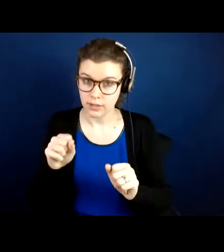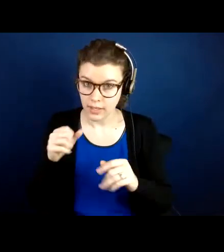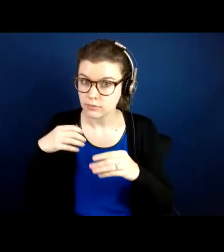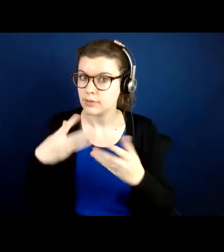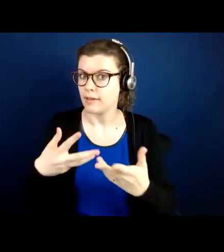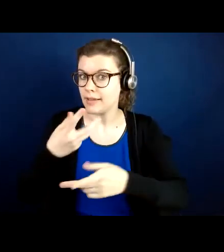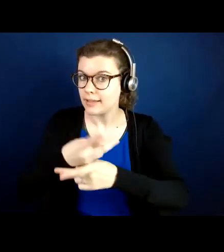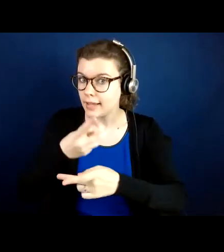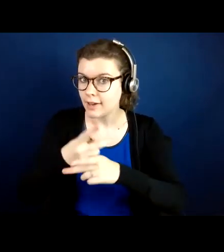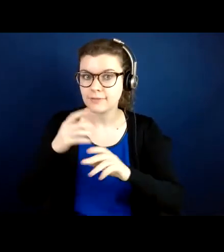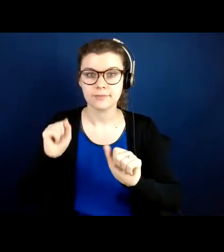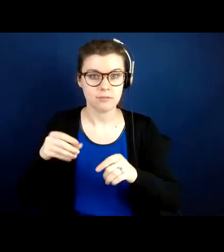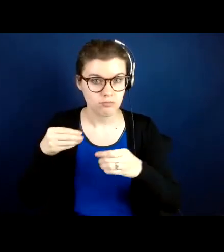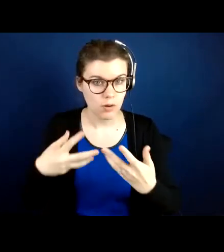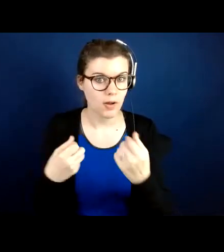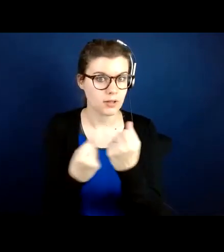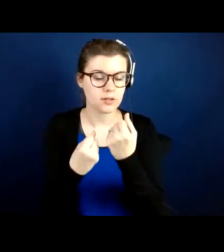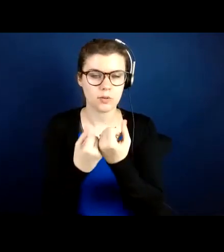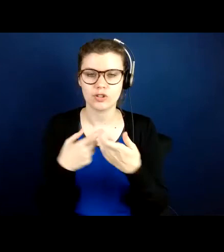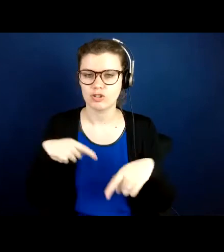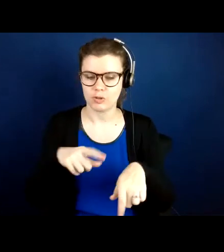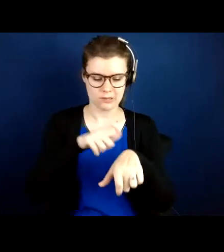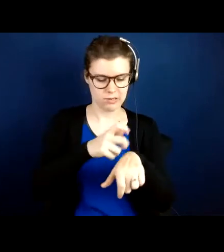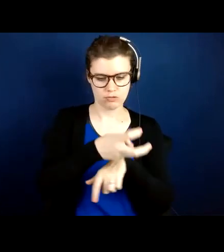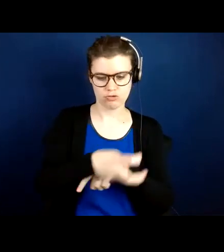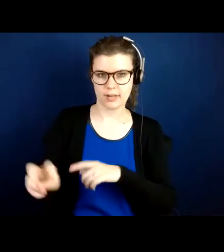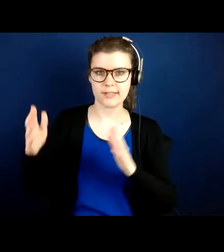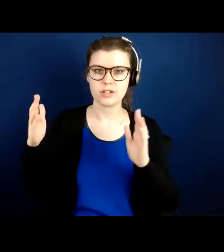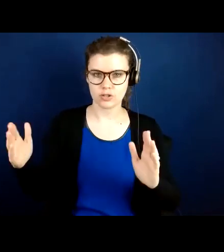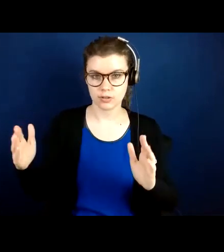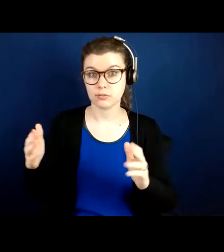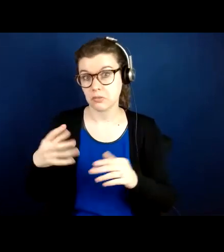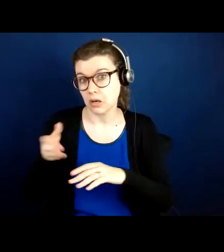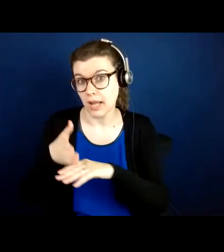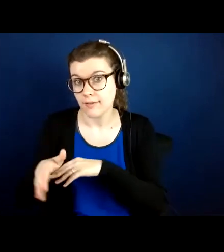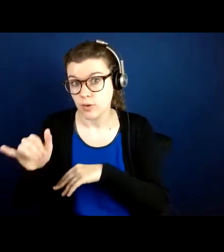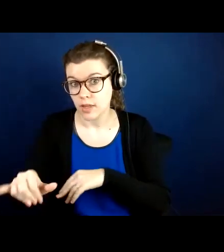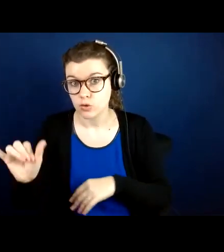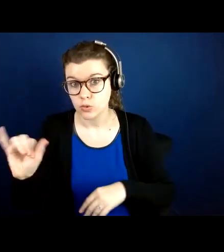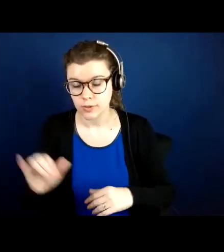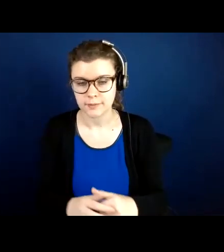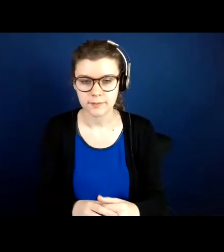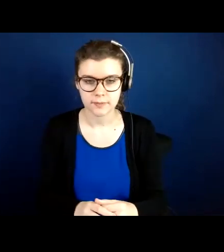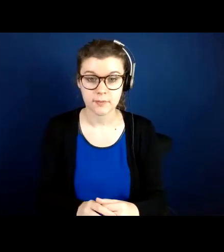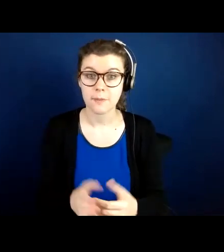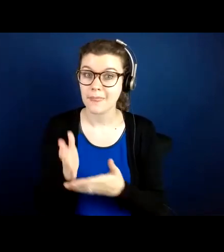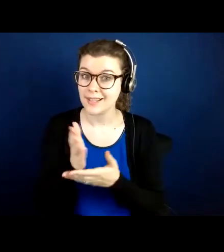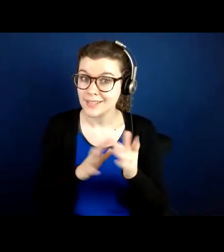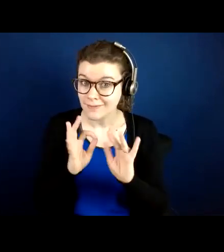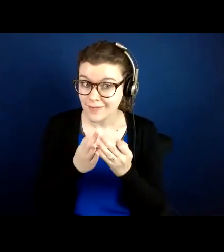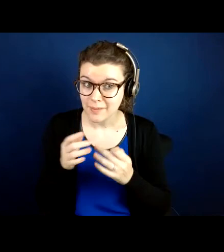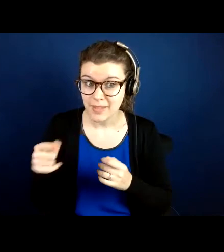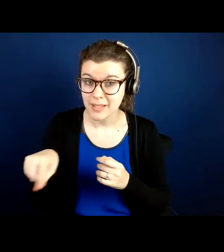provide overall support to the consumers during this transition process and even after. Some family members who may